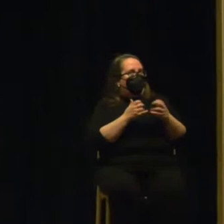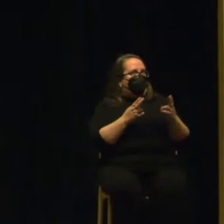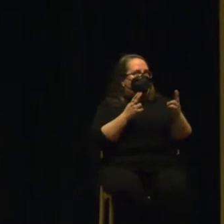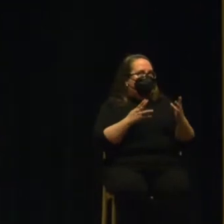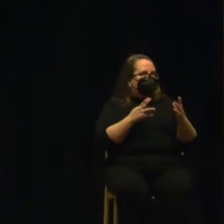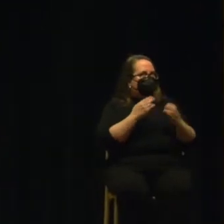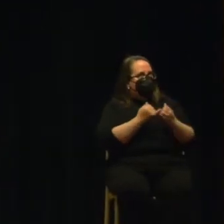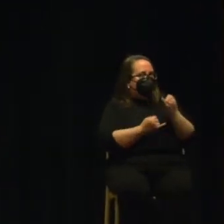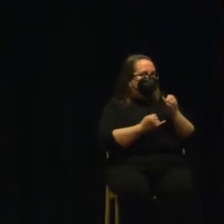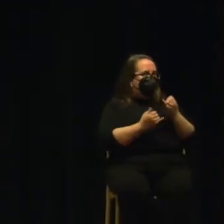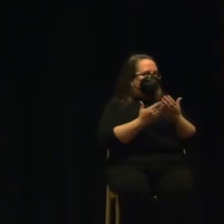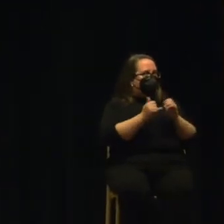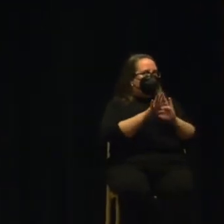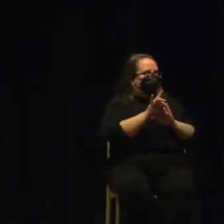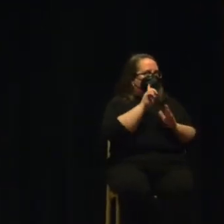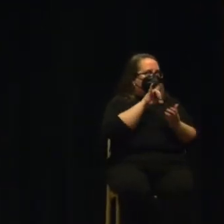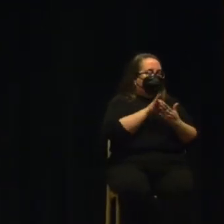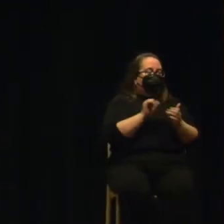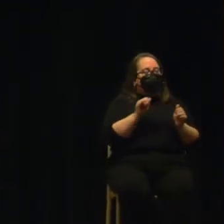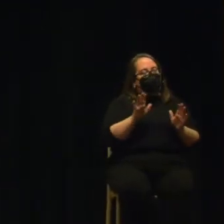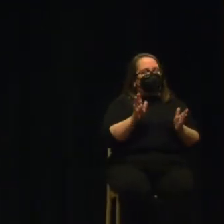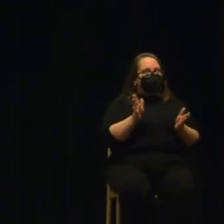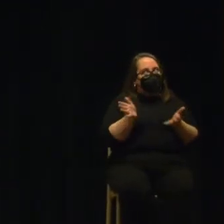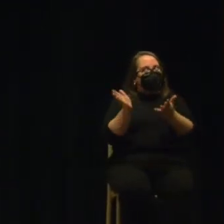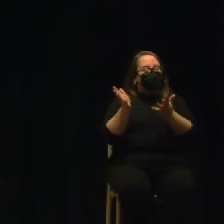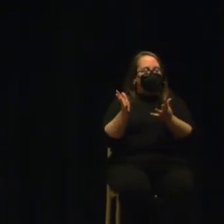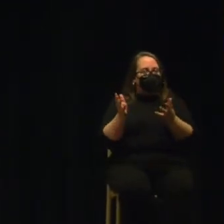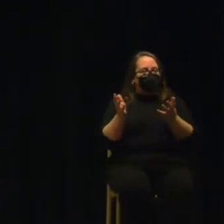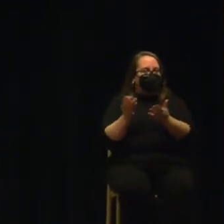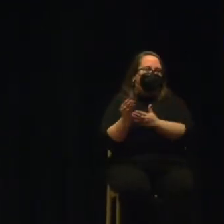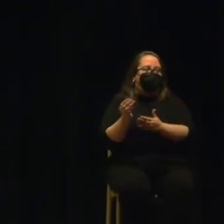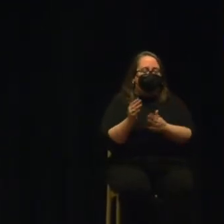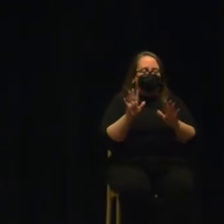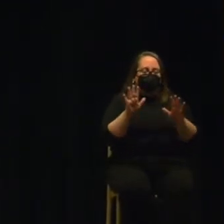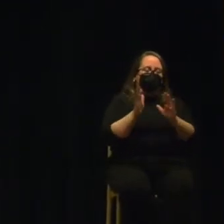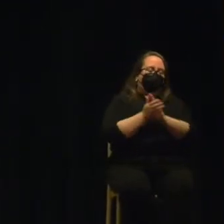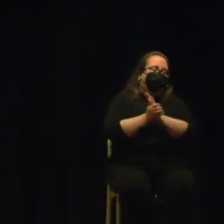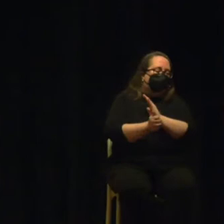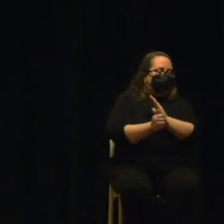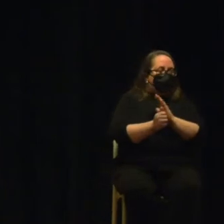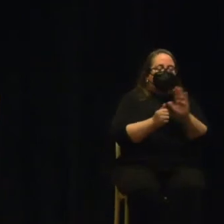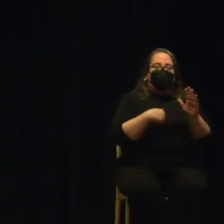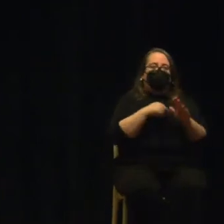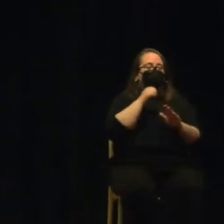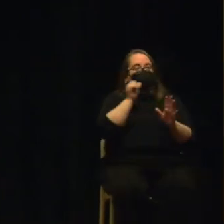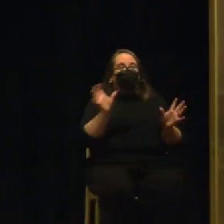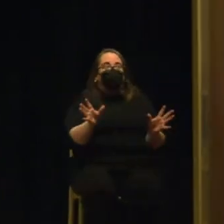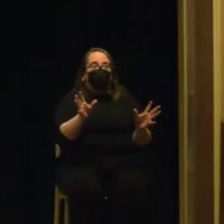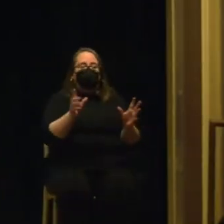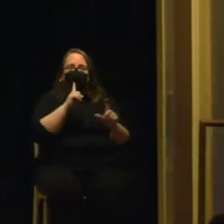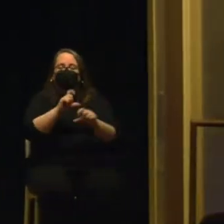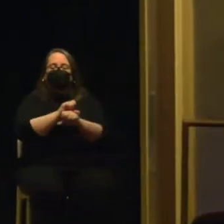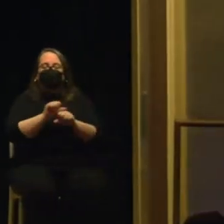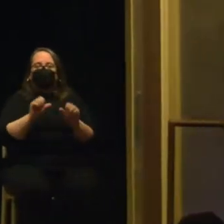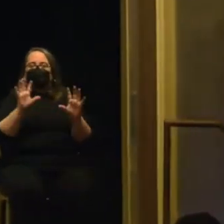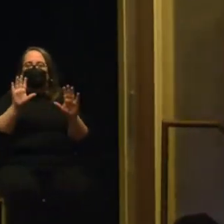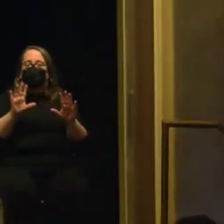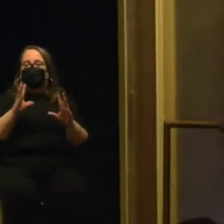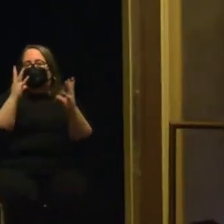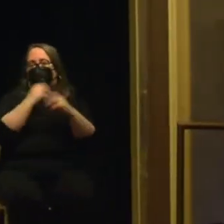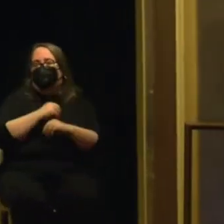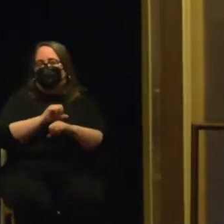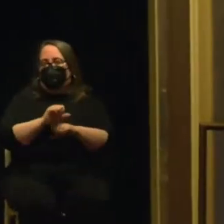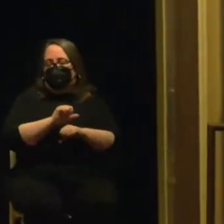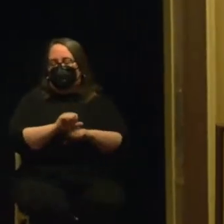for that. So basically, you should go and get it. It's a masterwork, and I'm not gassing this. It really is a masterwork.